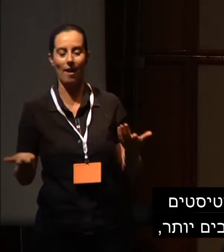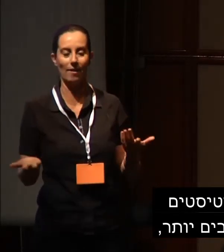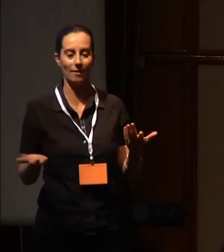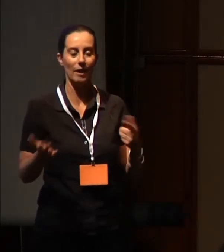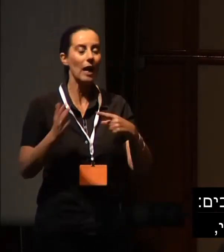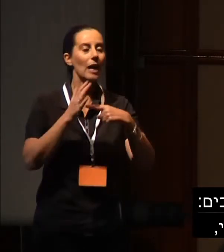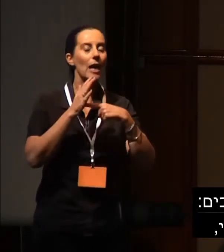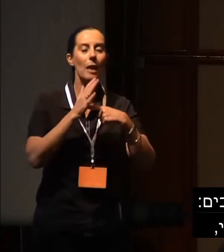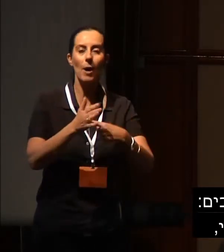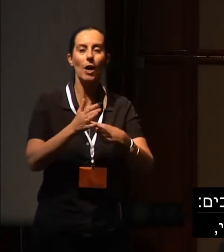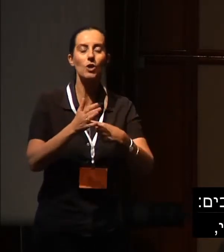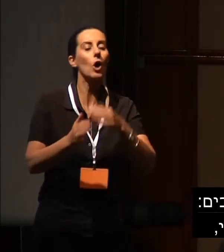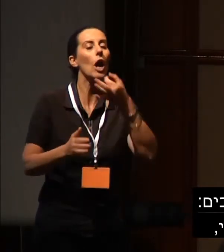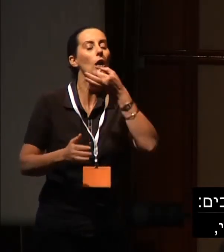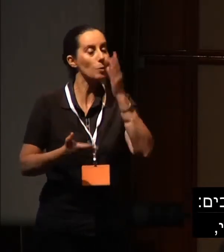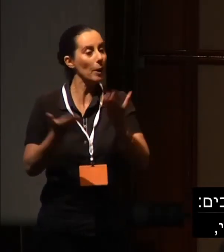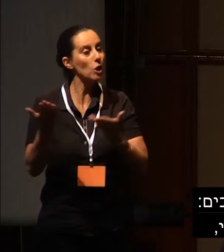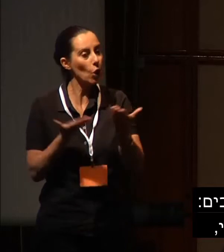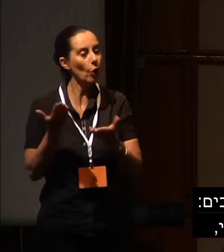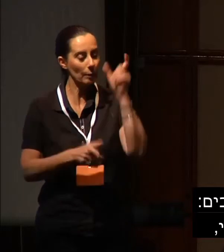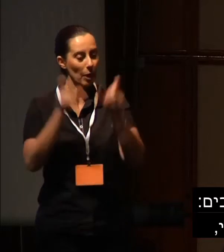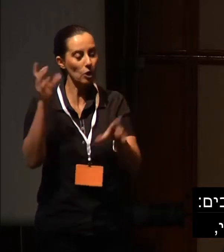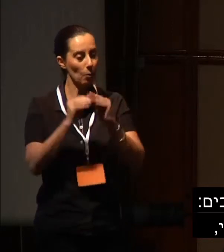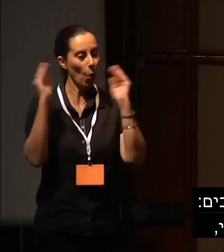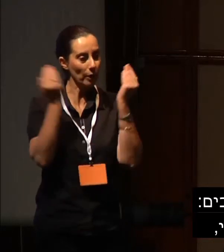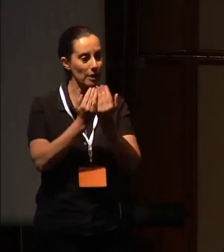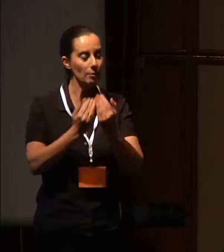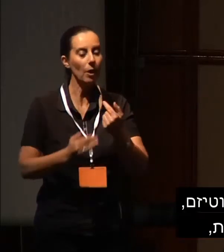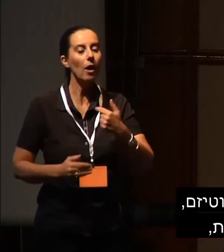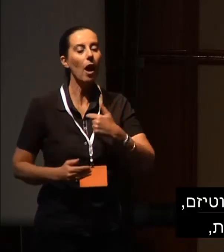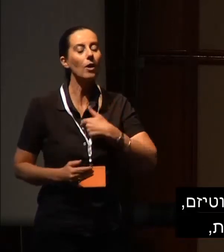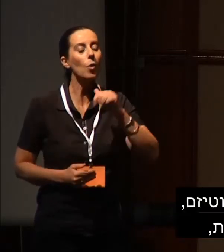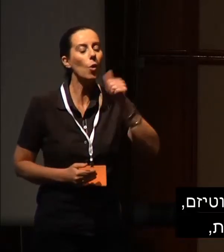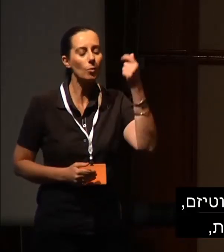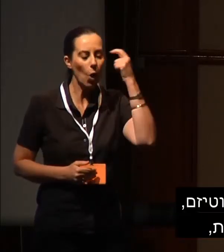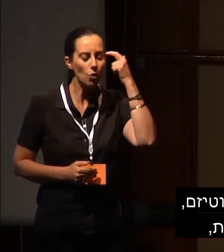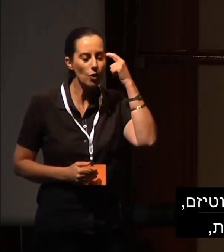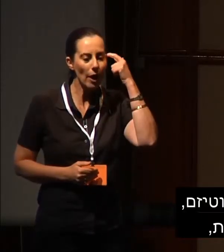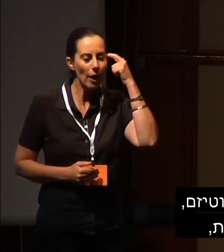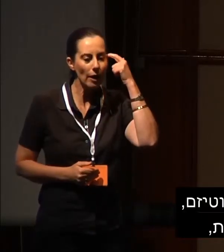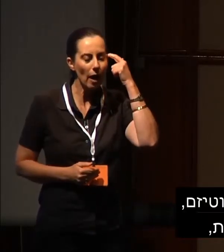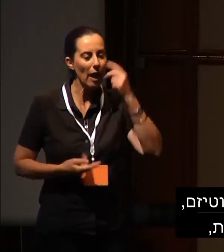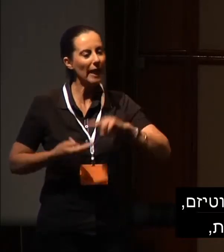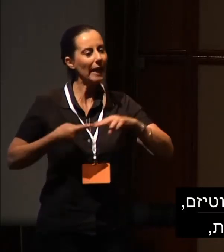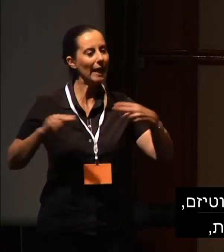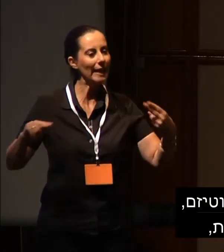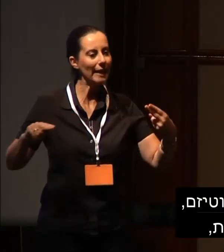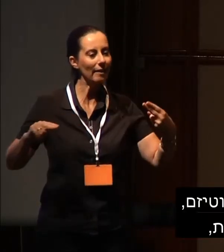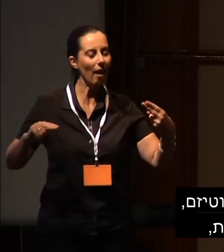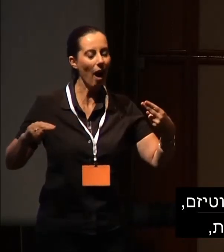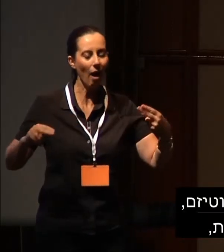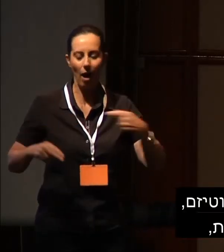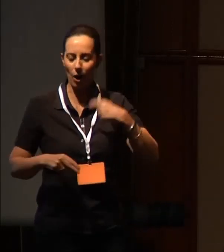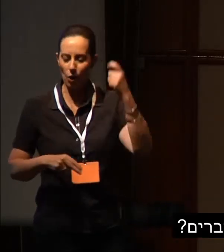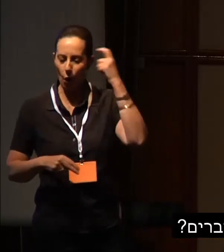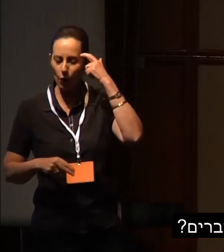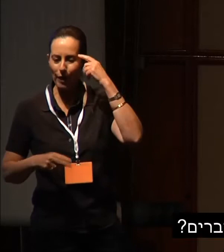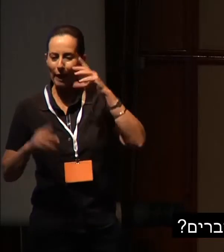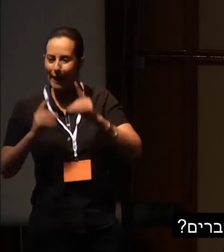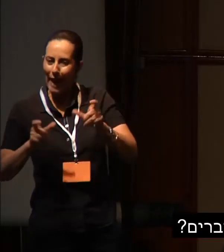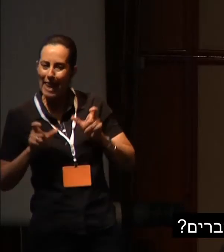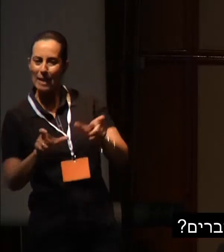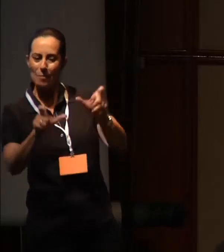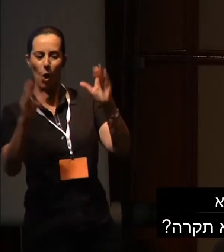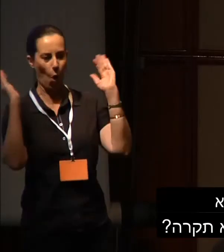better services. We're already thinking of, okay, there's an autism gene, this might actually lead to autism, there are all of these problems, how can we